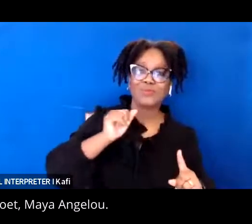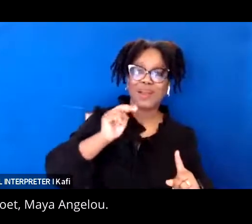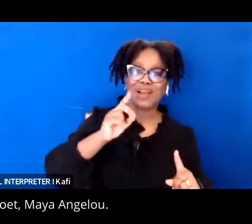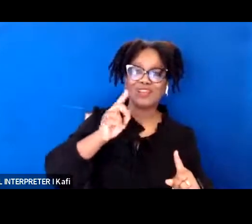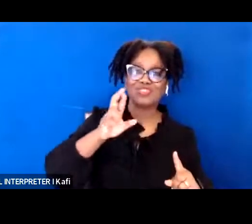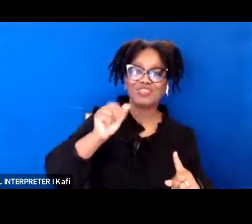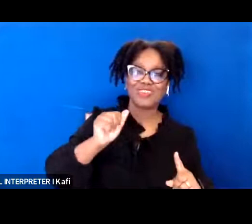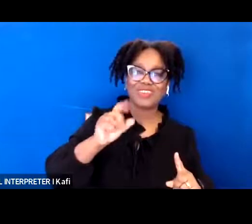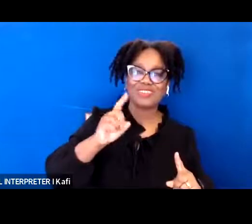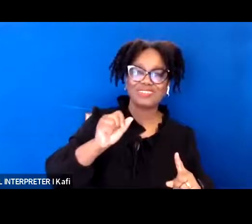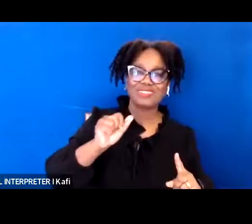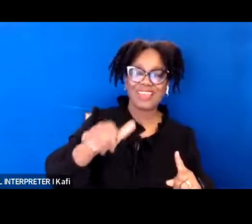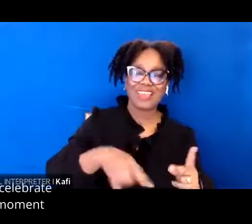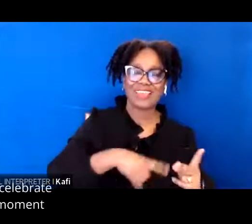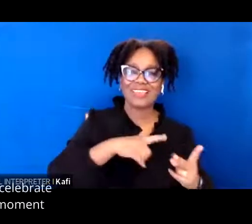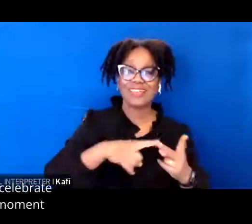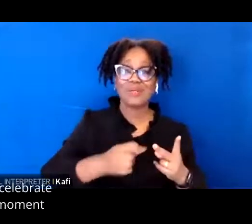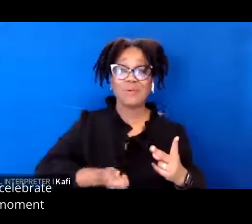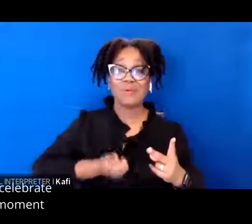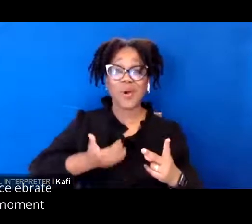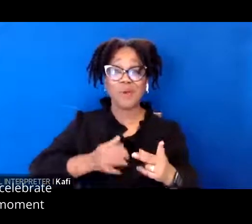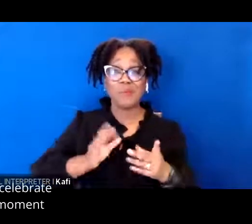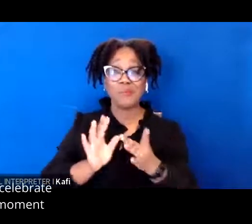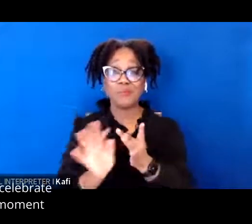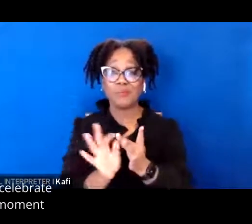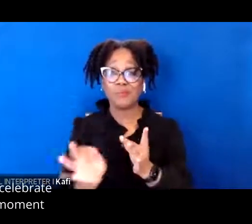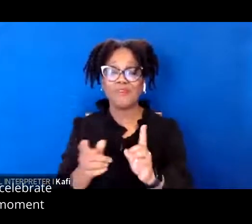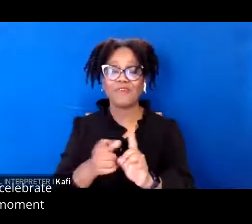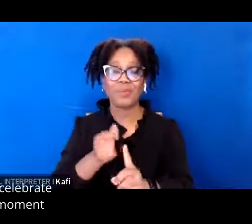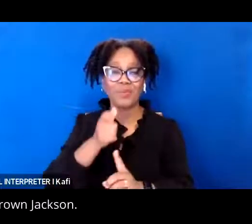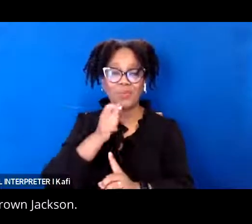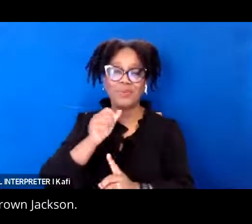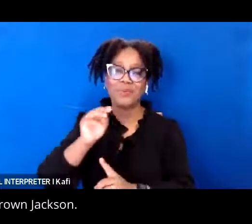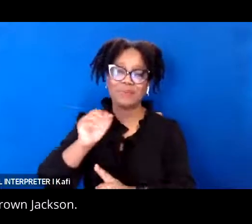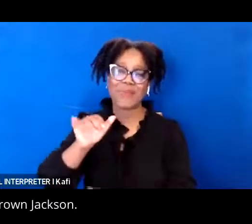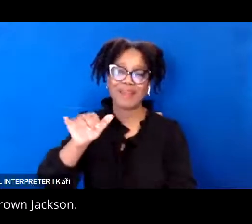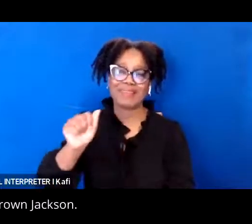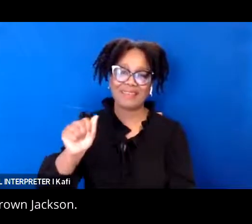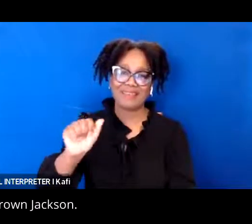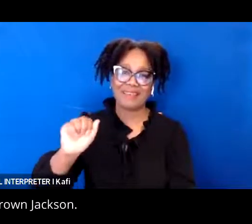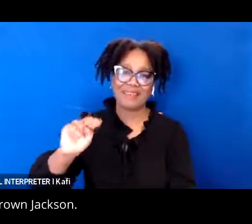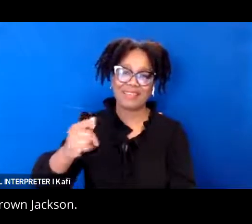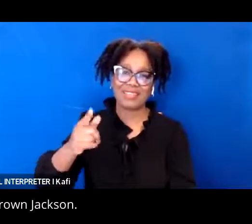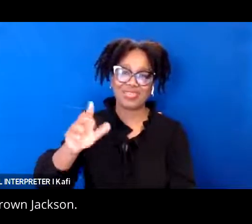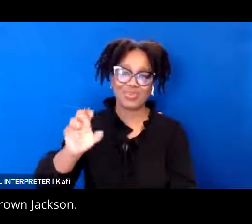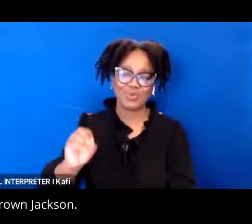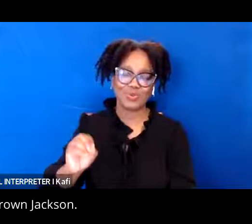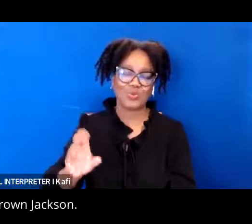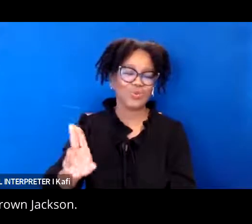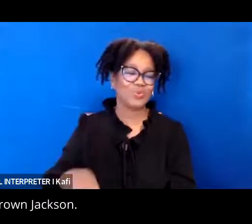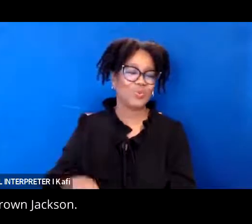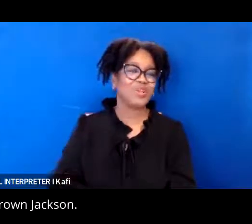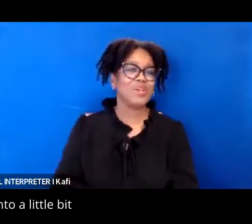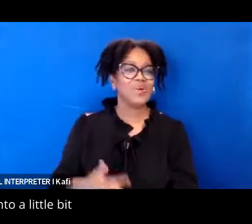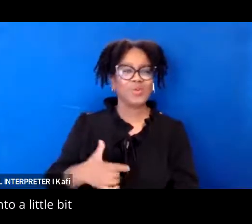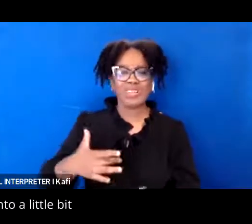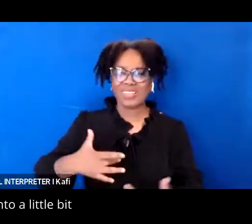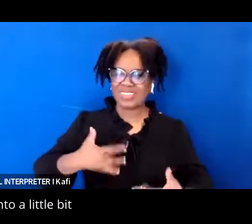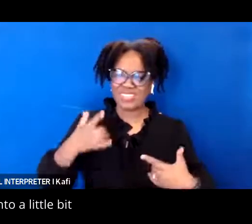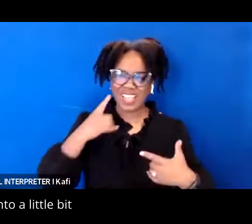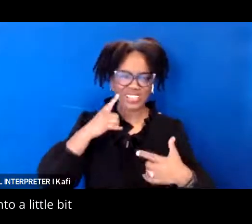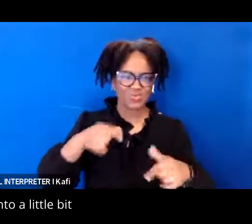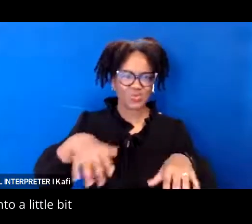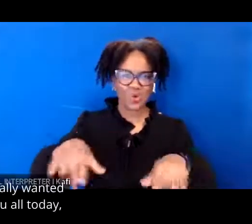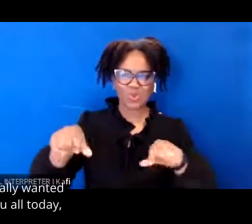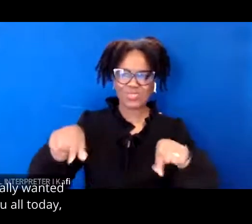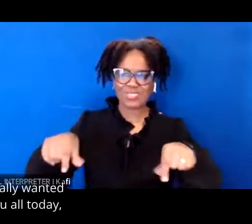angelou we're here to celebrate this historic moment for katanji judge katanji brown jackson and before i